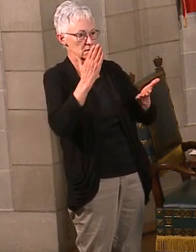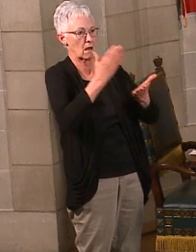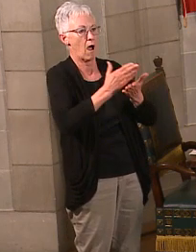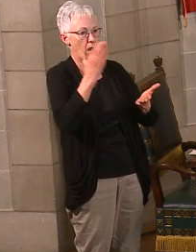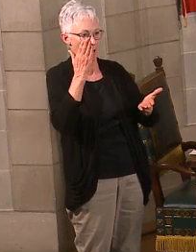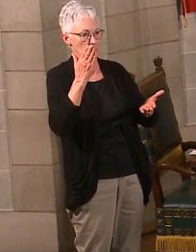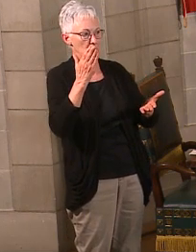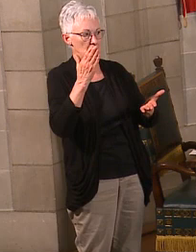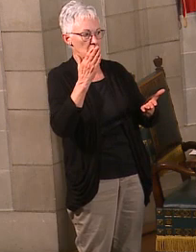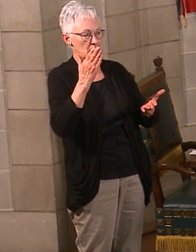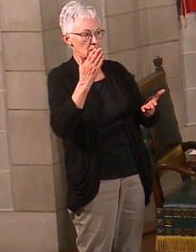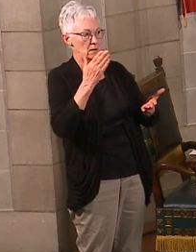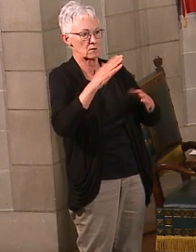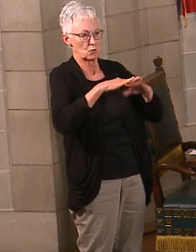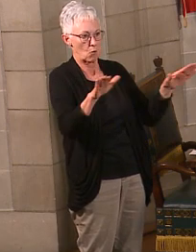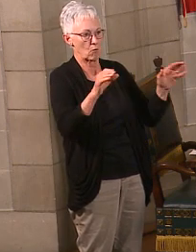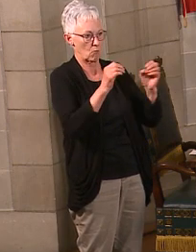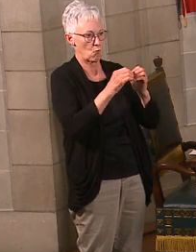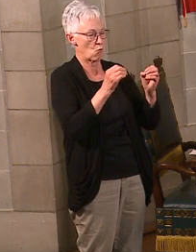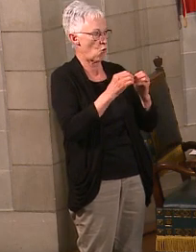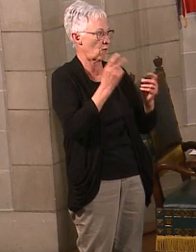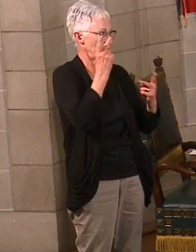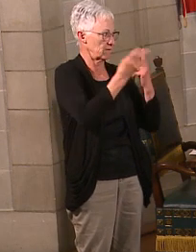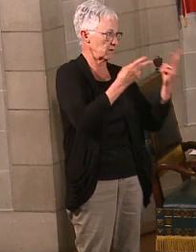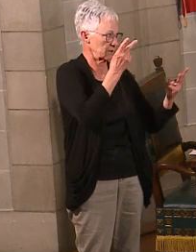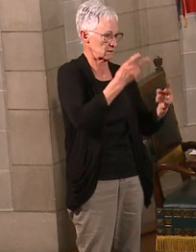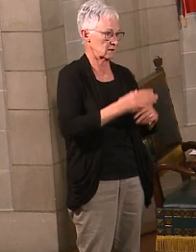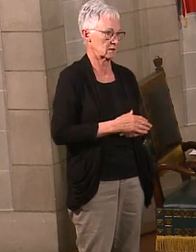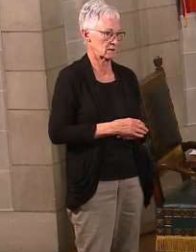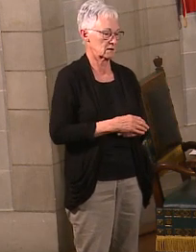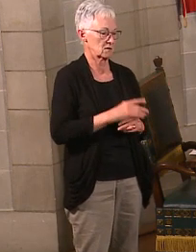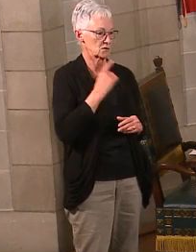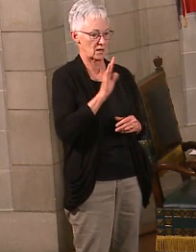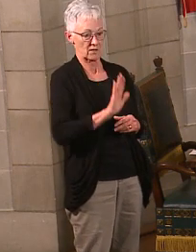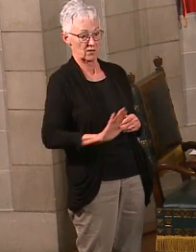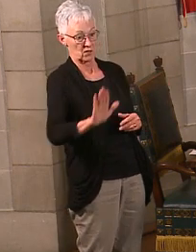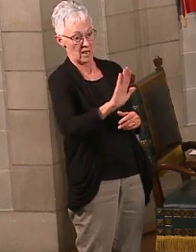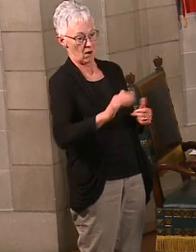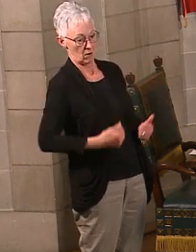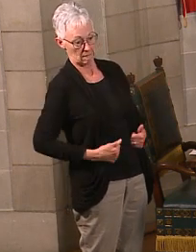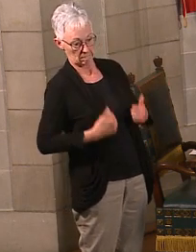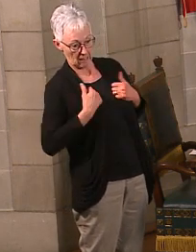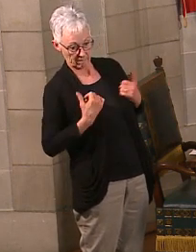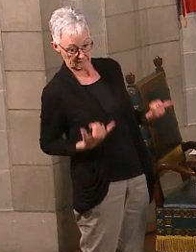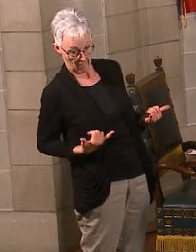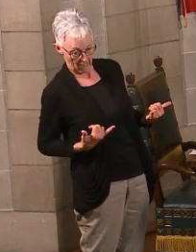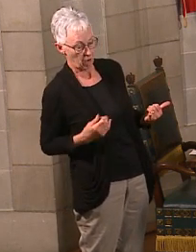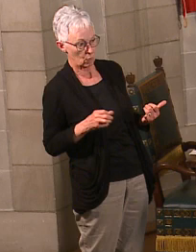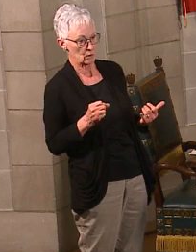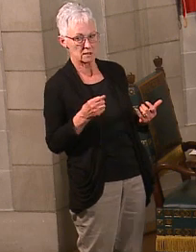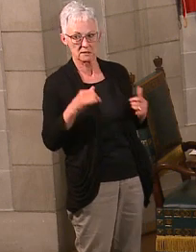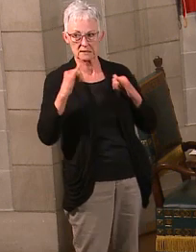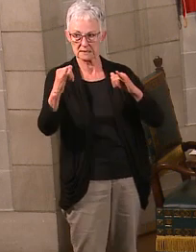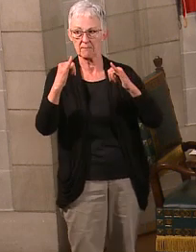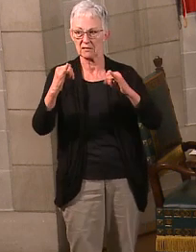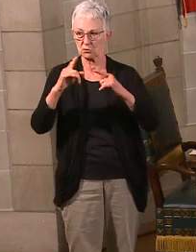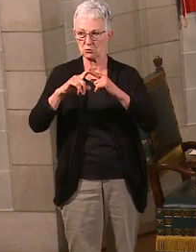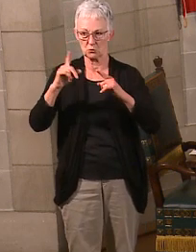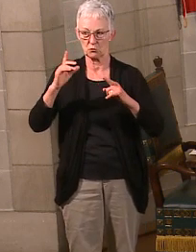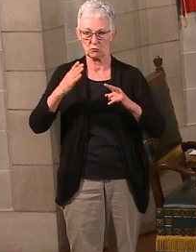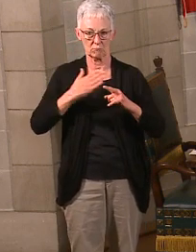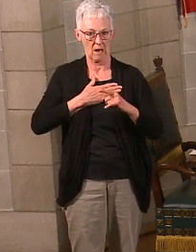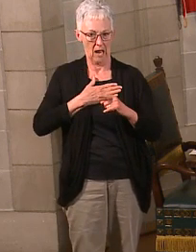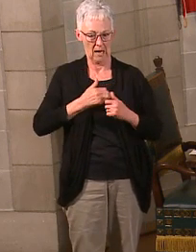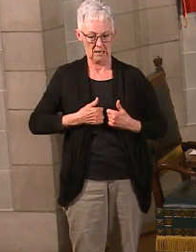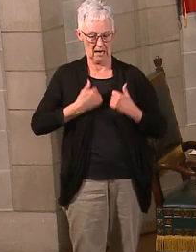to yours and mine, or at least I know what mine is. I go to work and I go home. That's it. That's what I do, and that's what they're doing. We have time for just a couple more